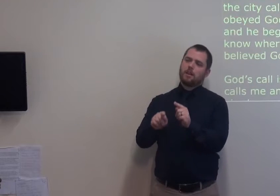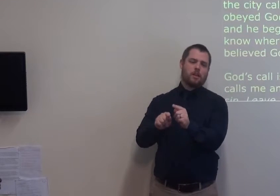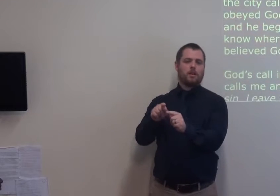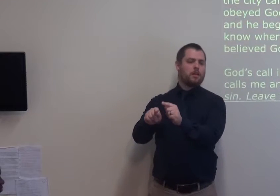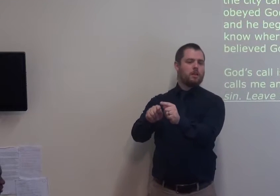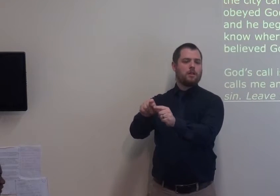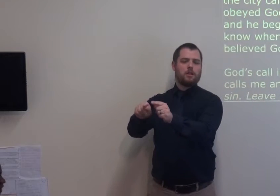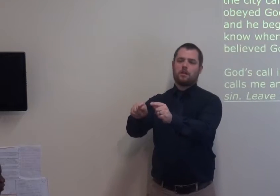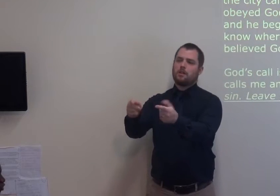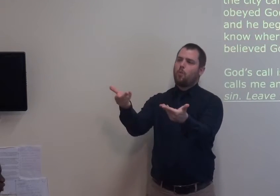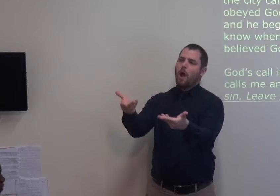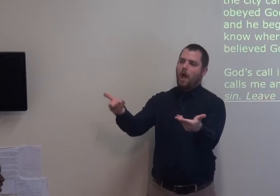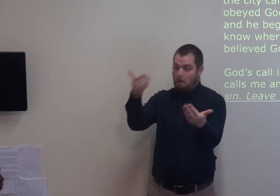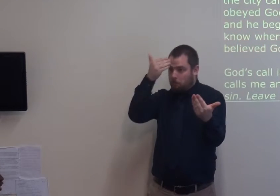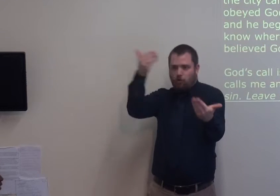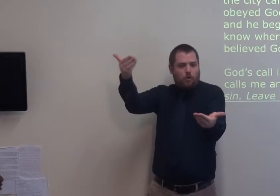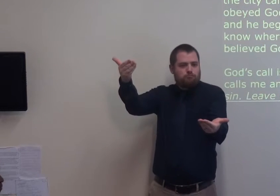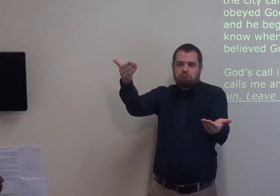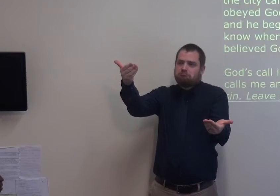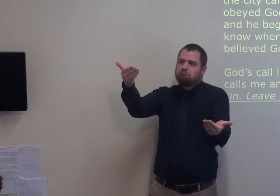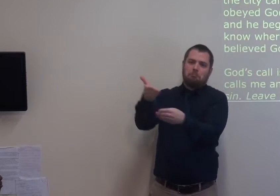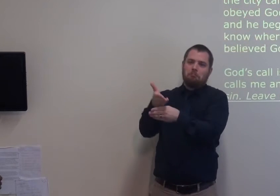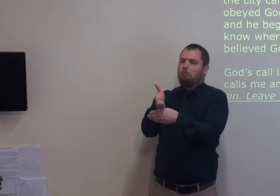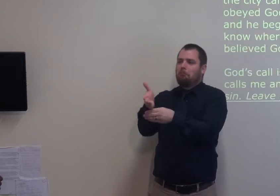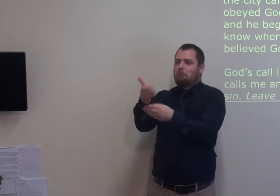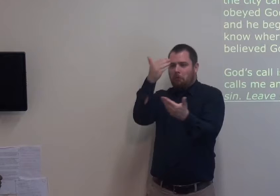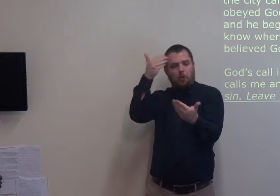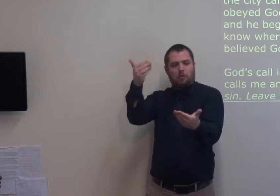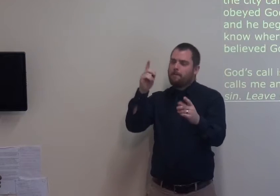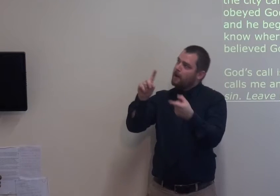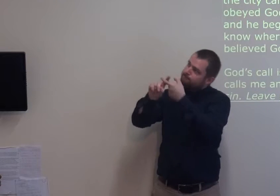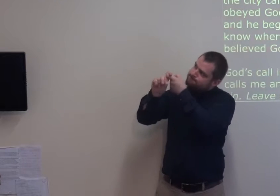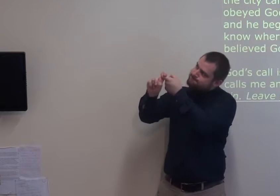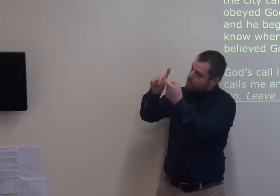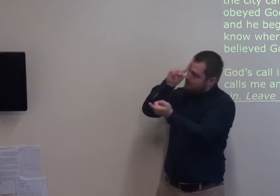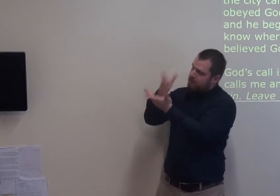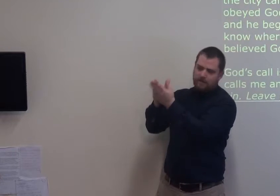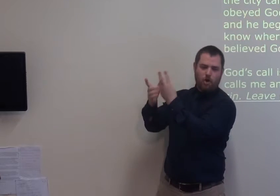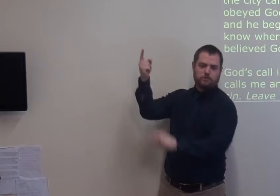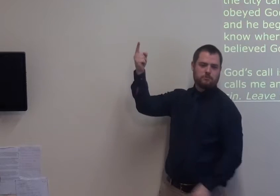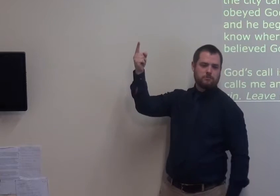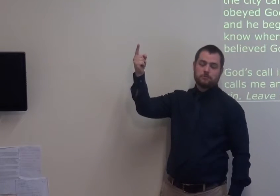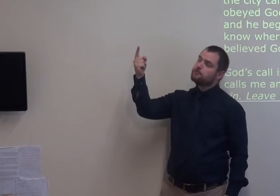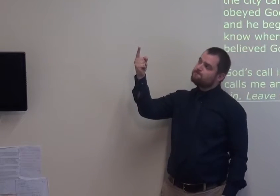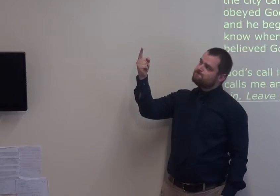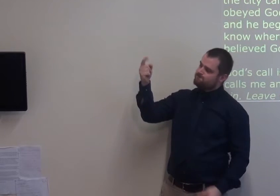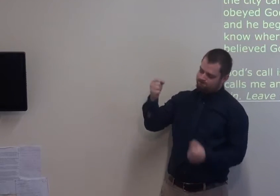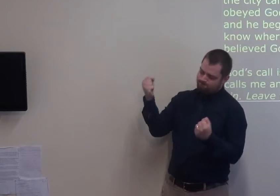He did not know where he was going, but he believed God had strong faith.